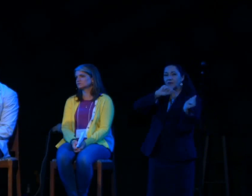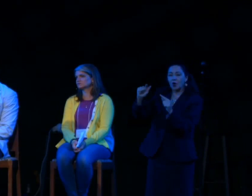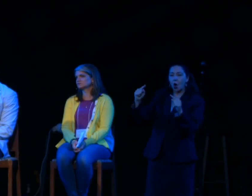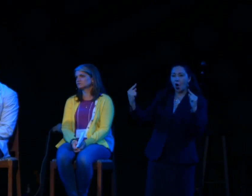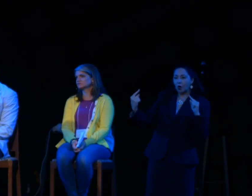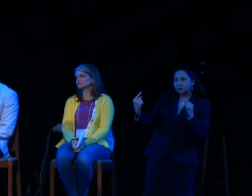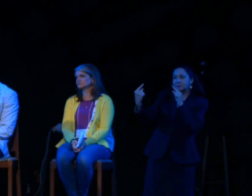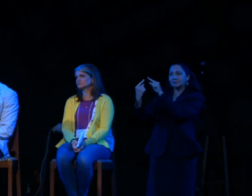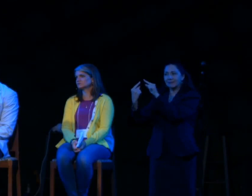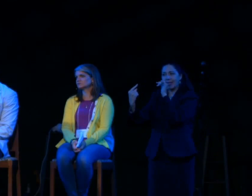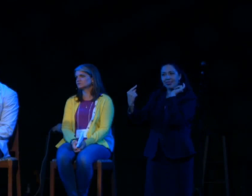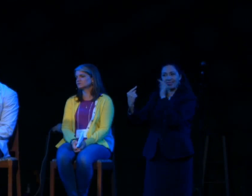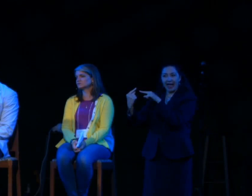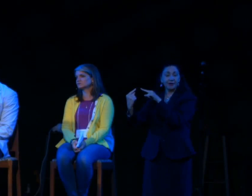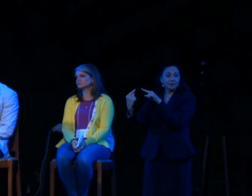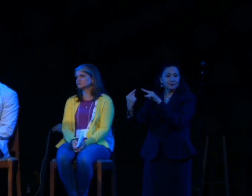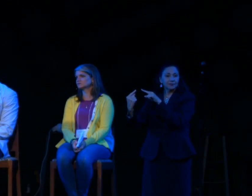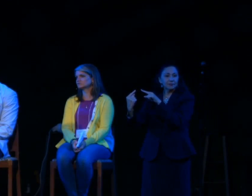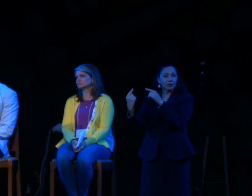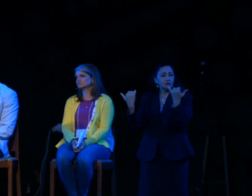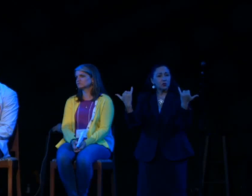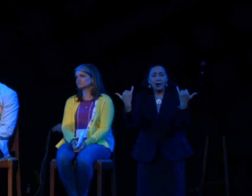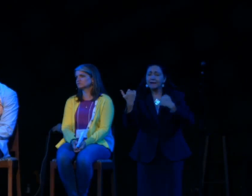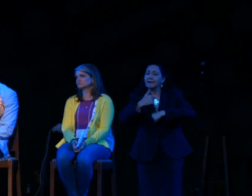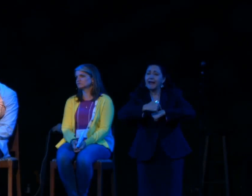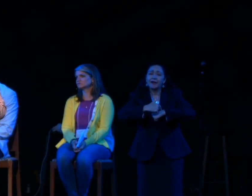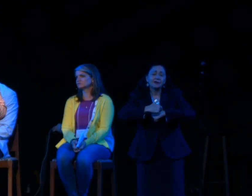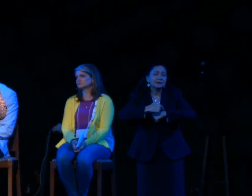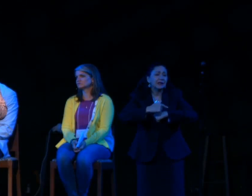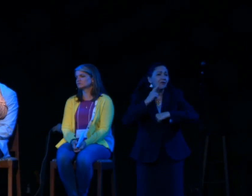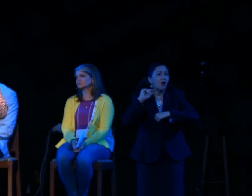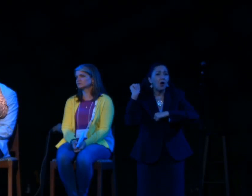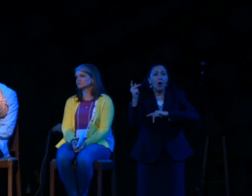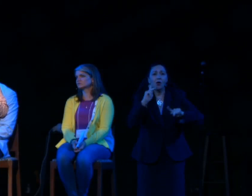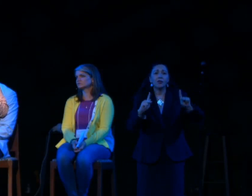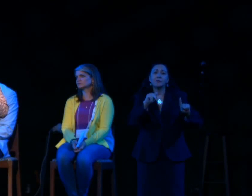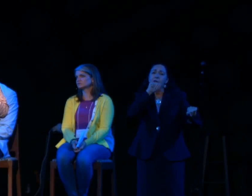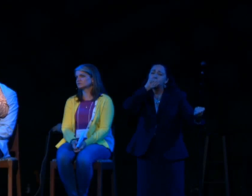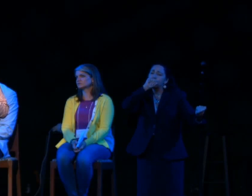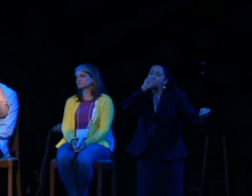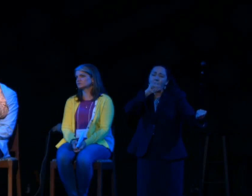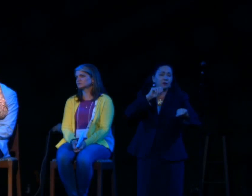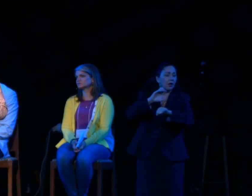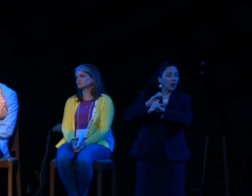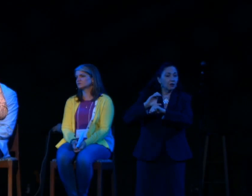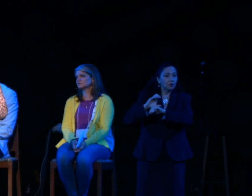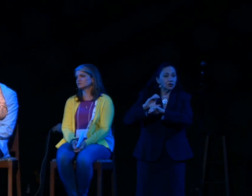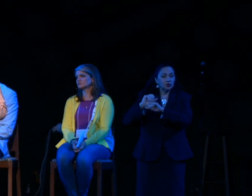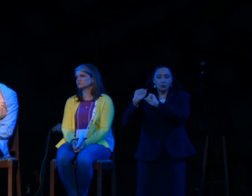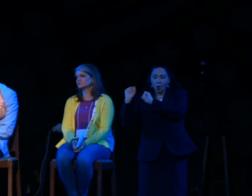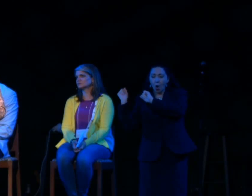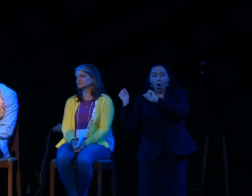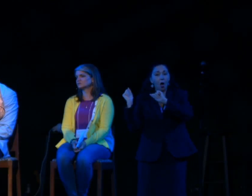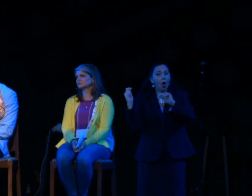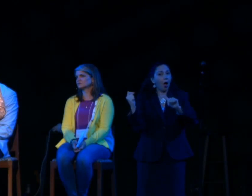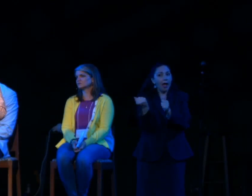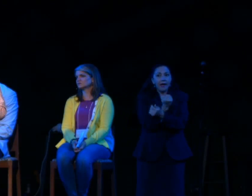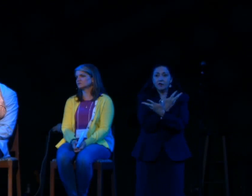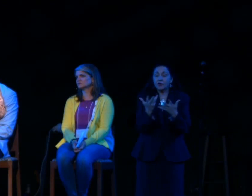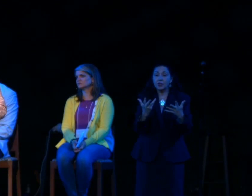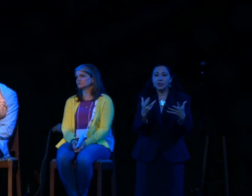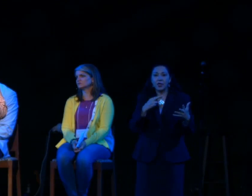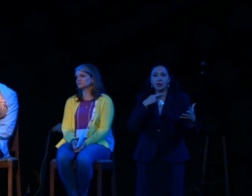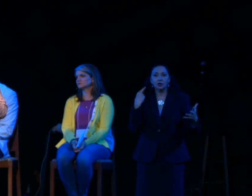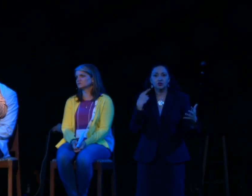Because it's time for all those who love the church. It's all at risk. It's time